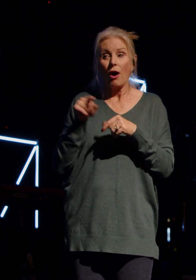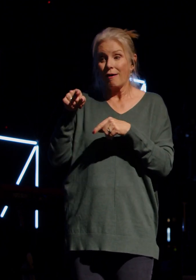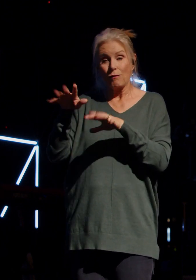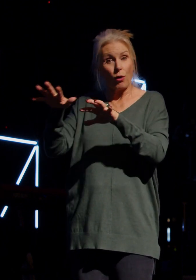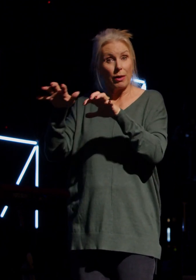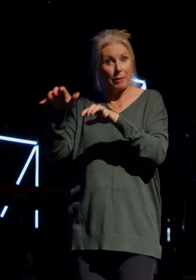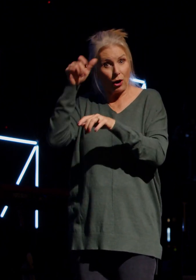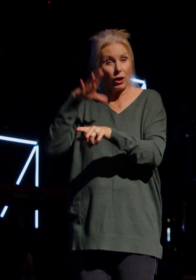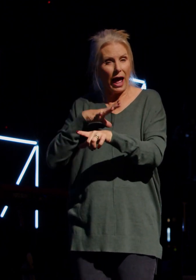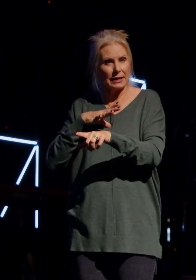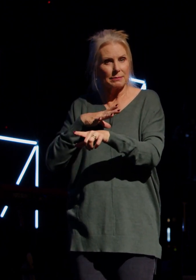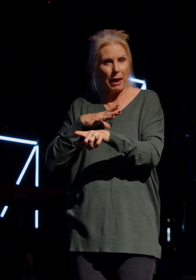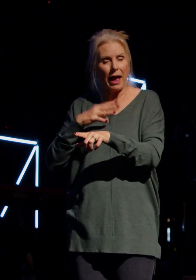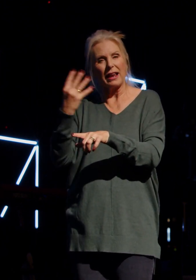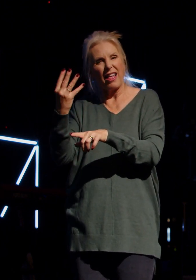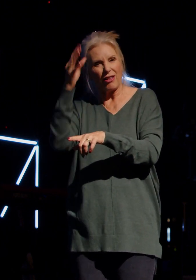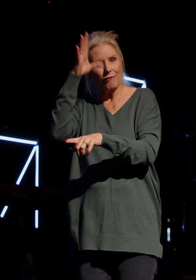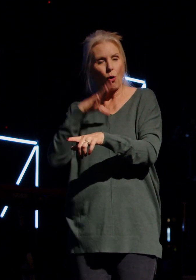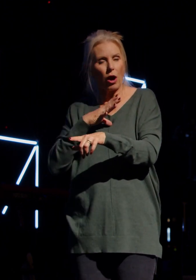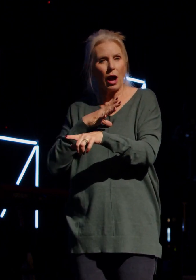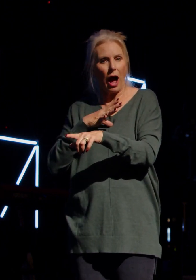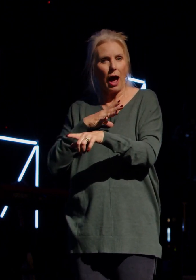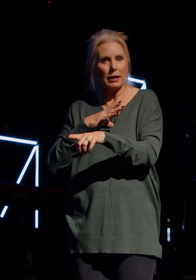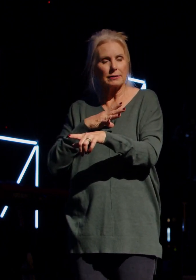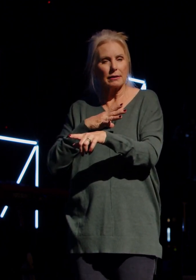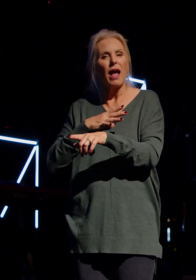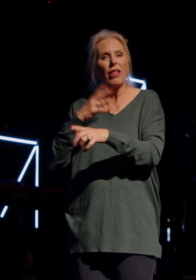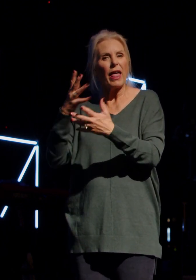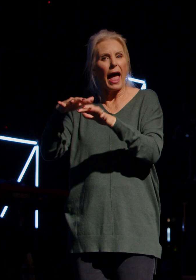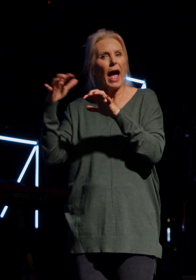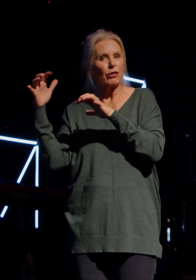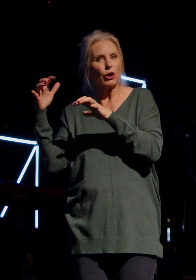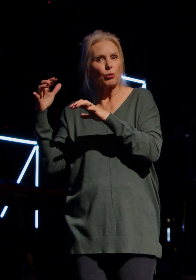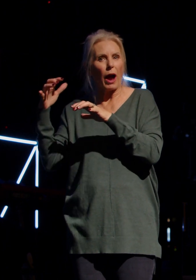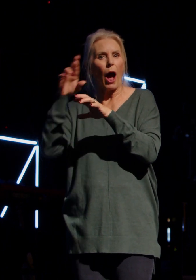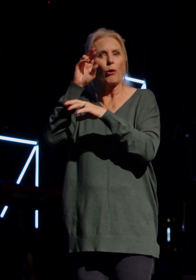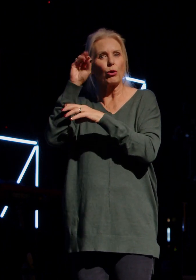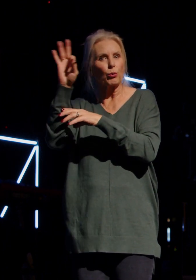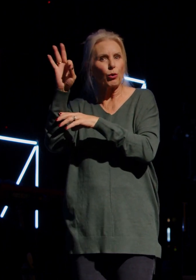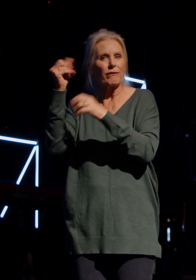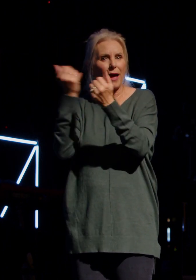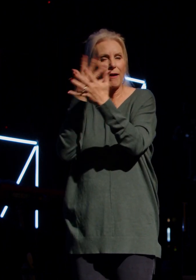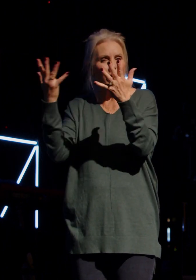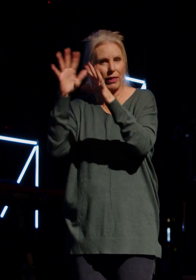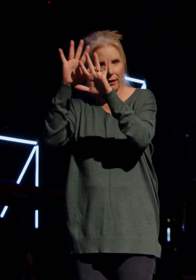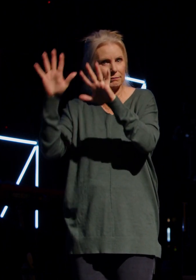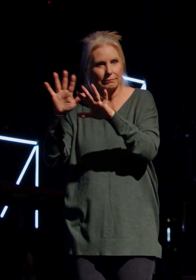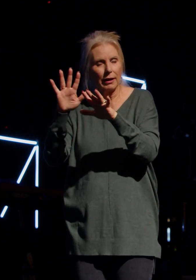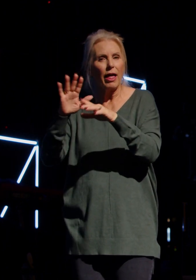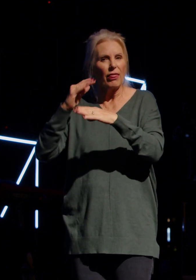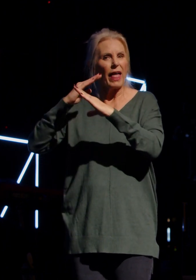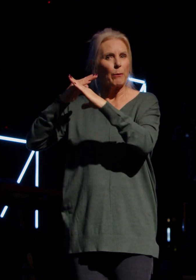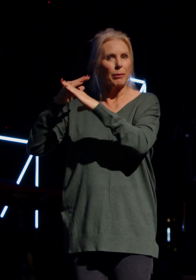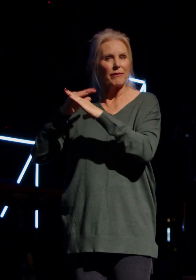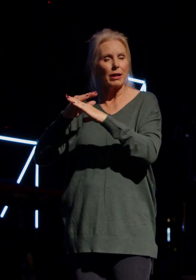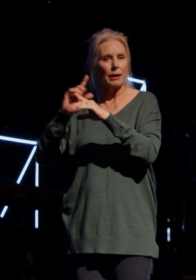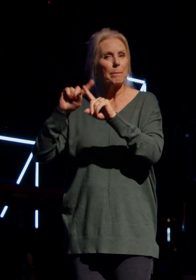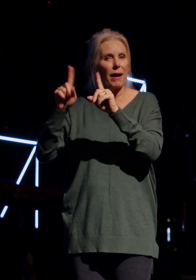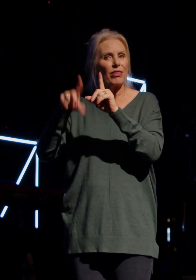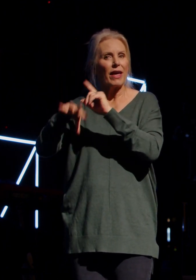was being lowered down, but nothing got in the way. Next, how are you being led to show radical faith that believes God can